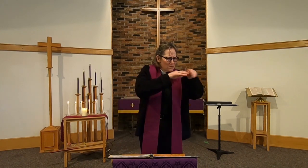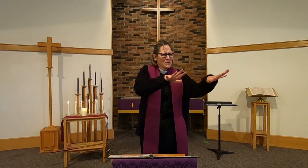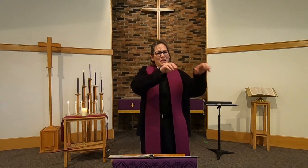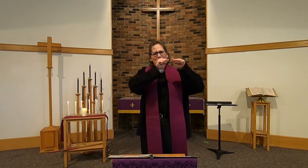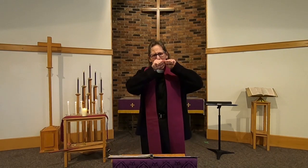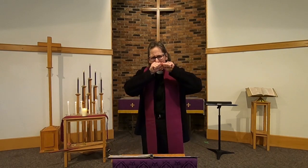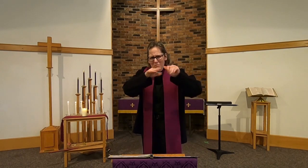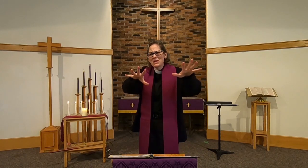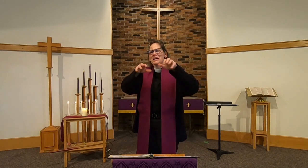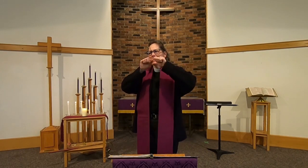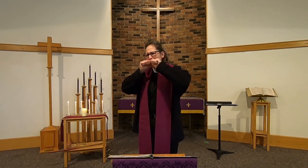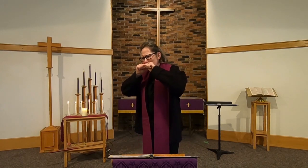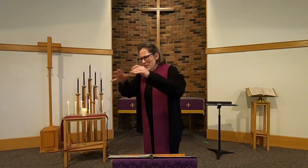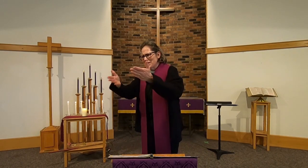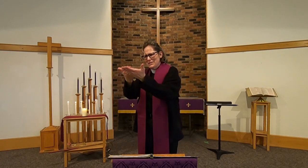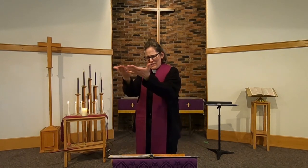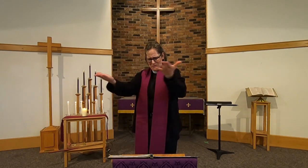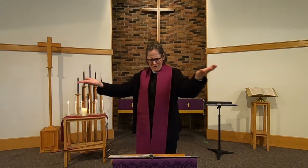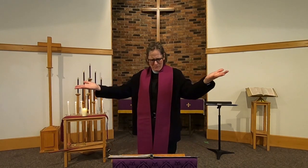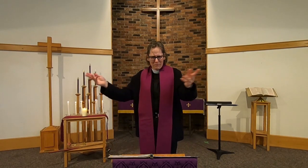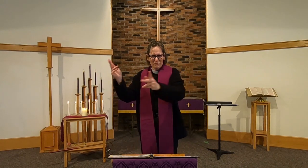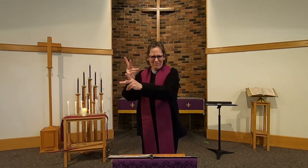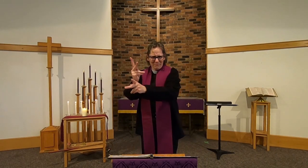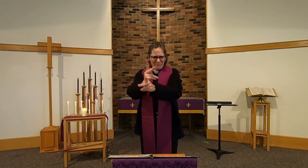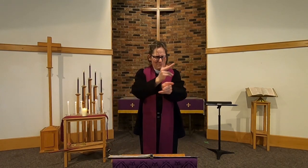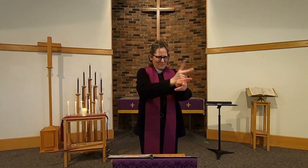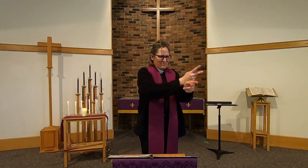The Lord blesses you and keeps you.